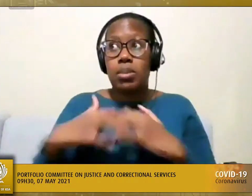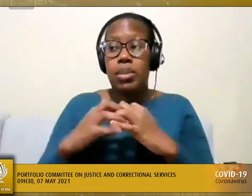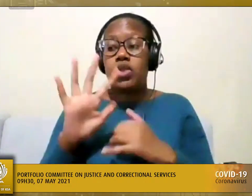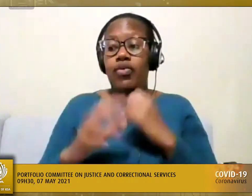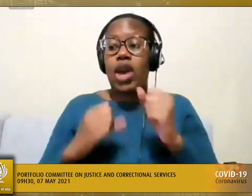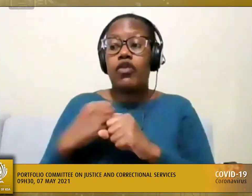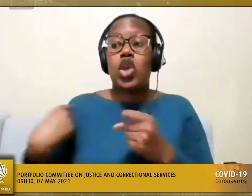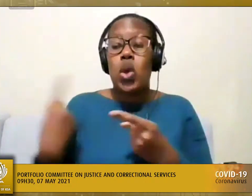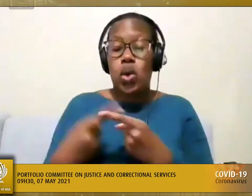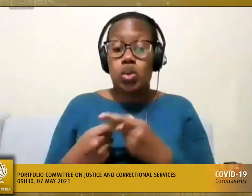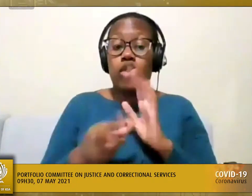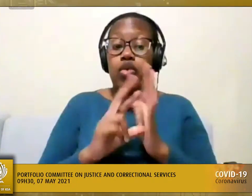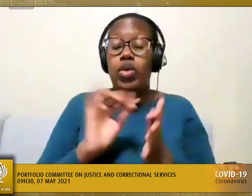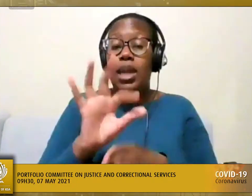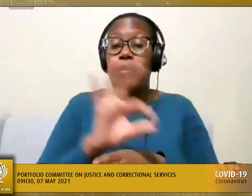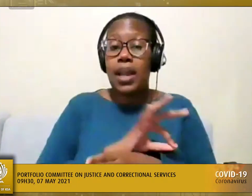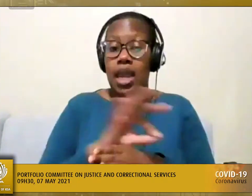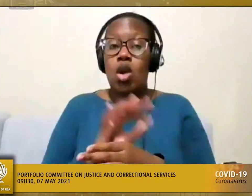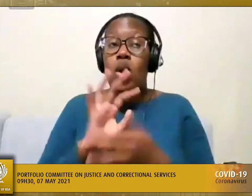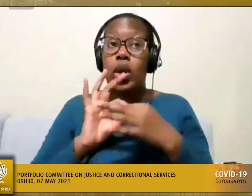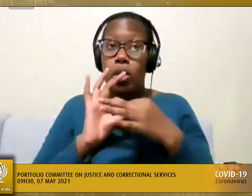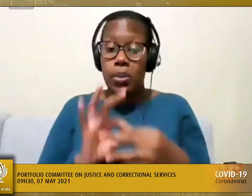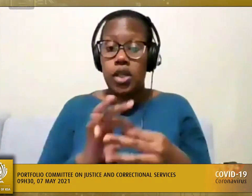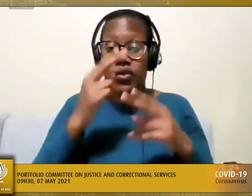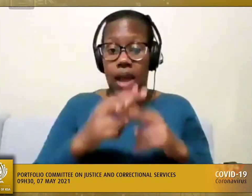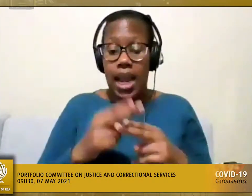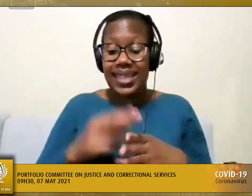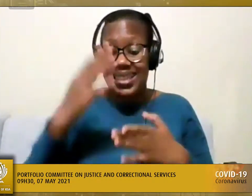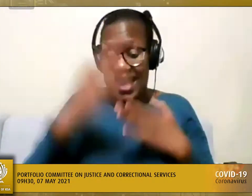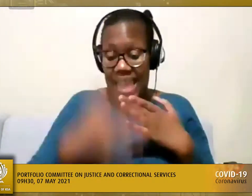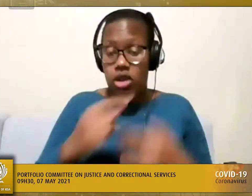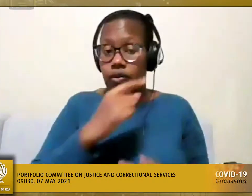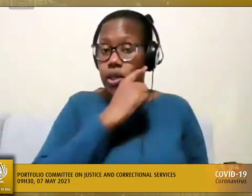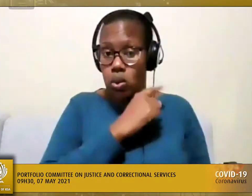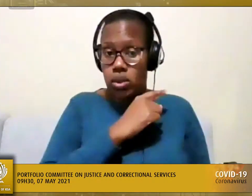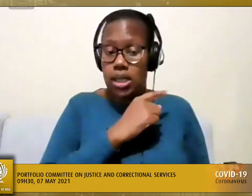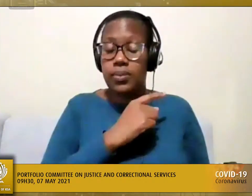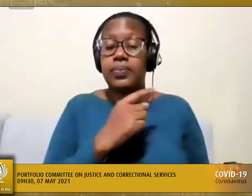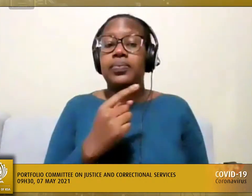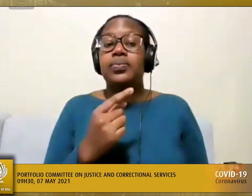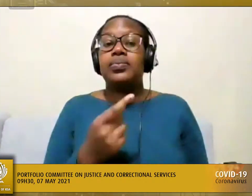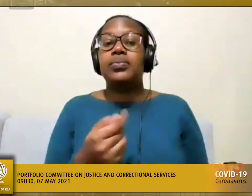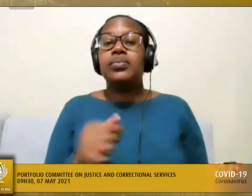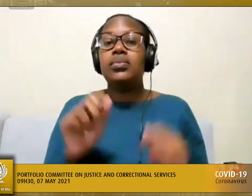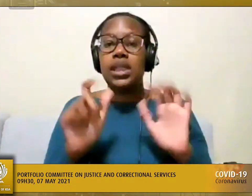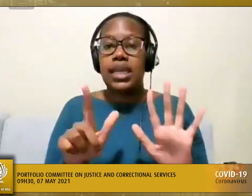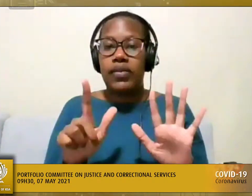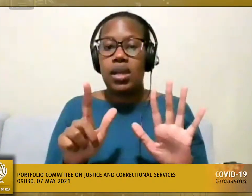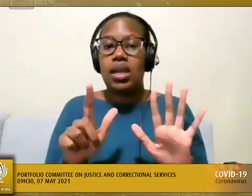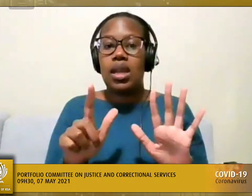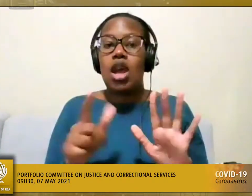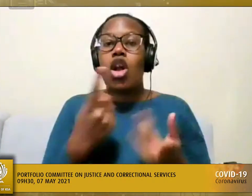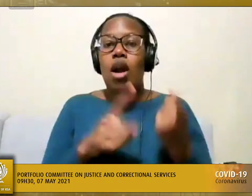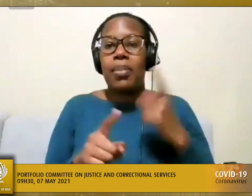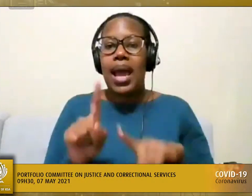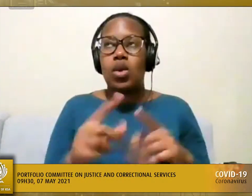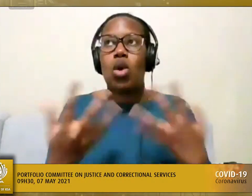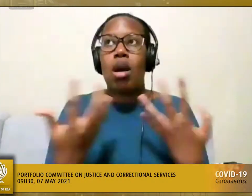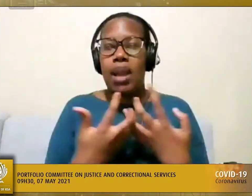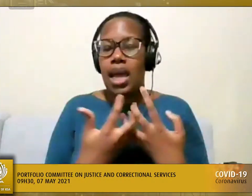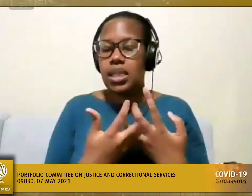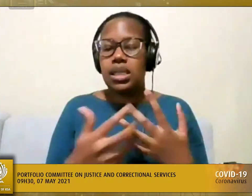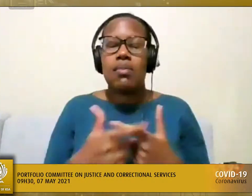and we commit to finalize it by the end of this court and and seven the issue of compliance has